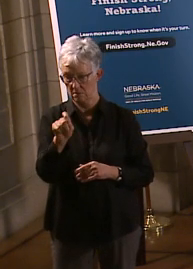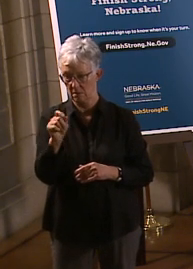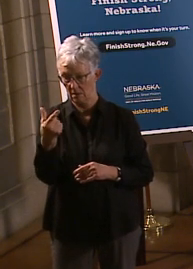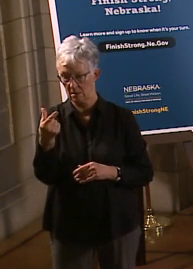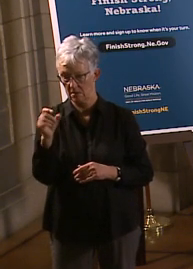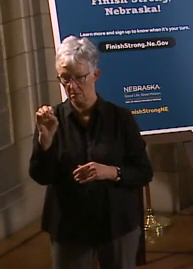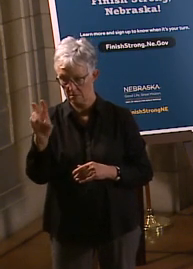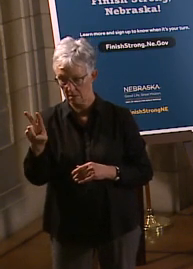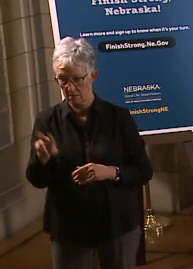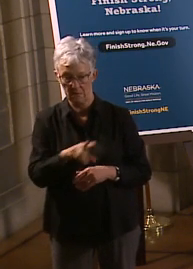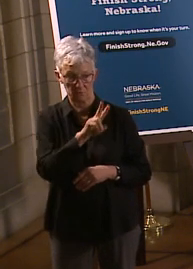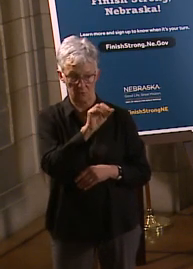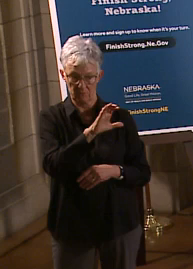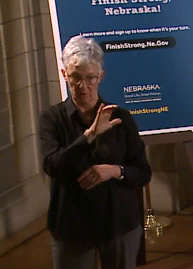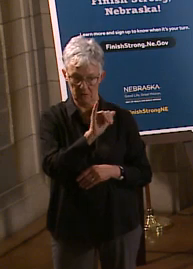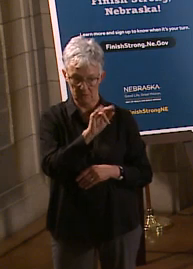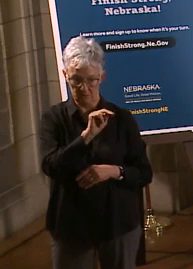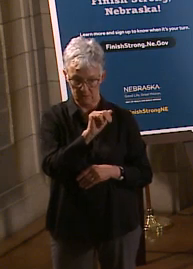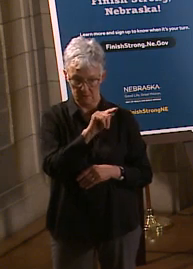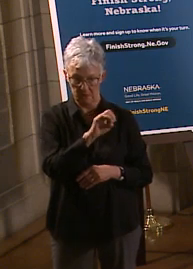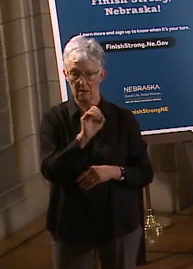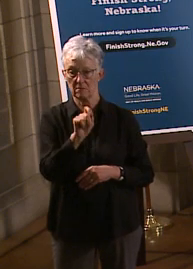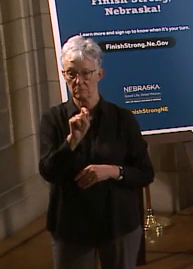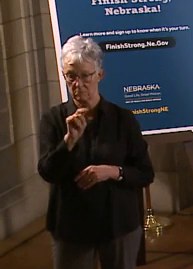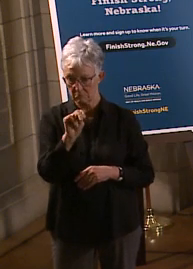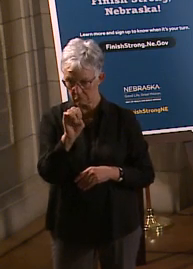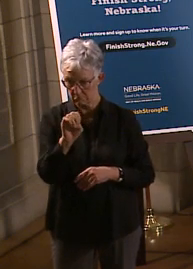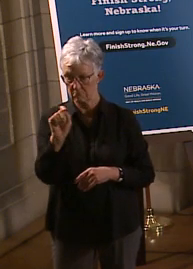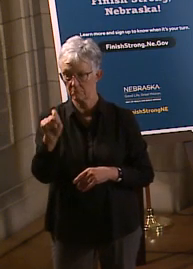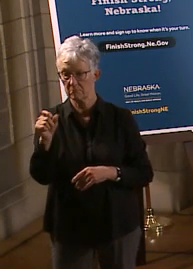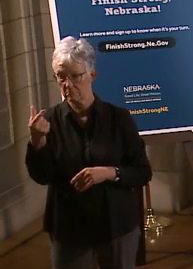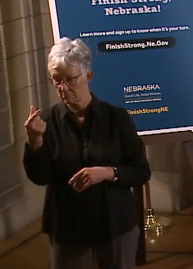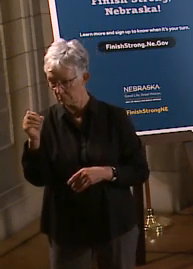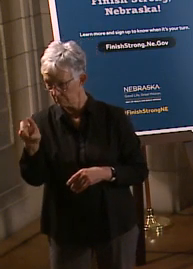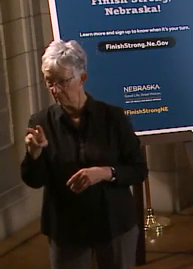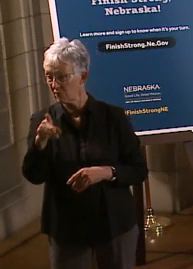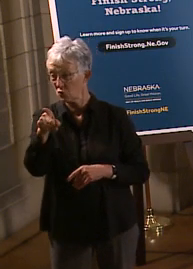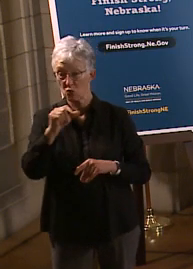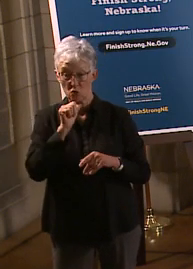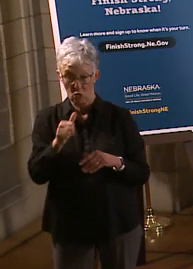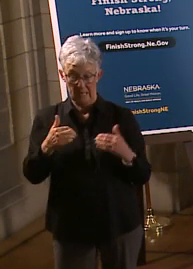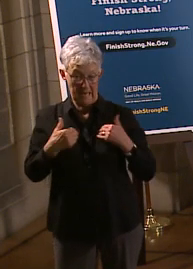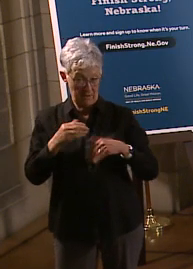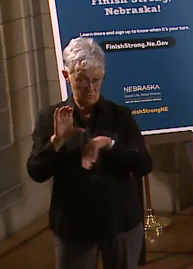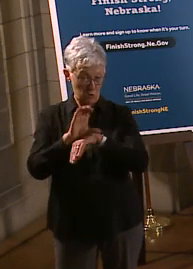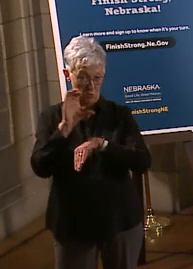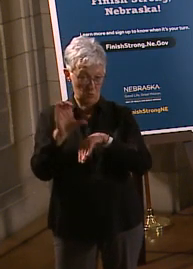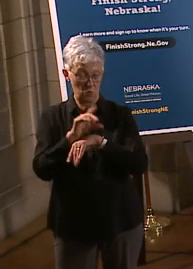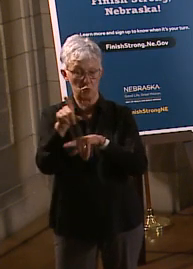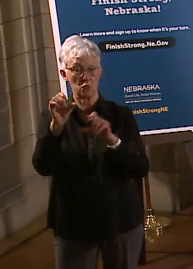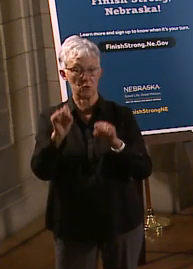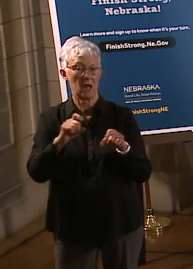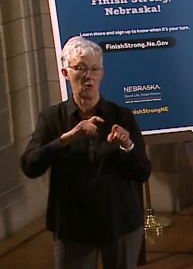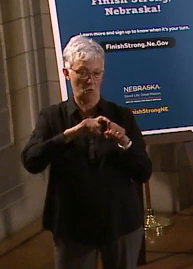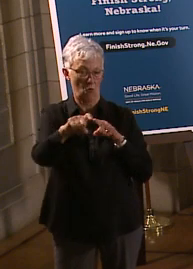So vaccinate.ne.gov, or you can, if you don't have a computer, you can call toll free